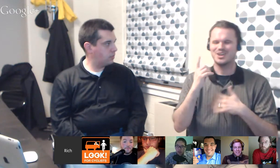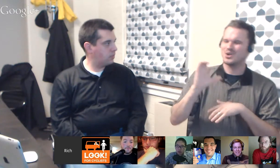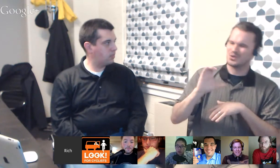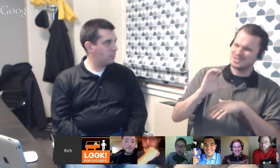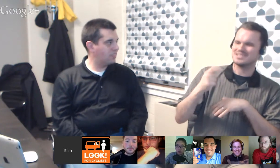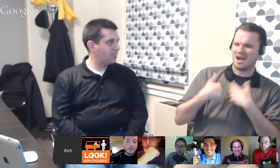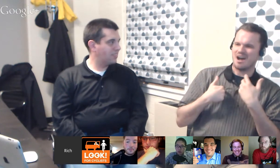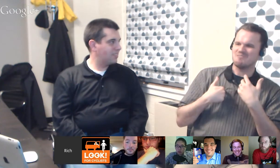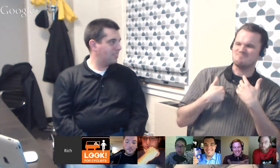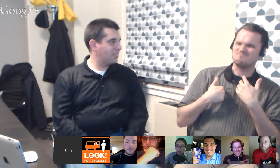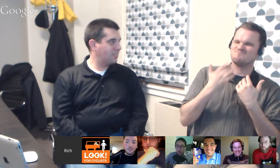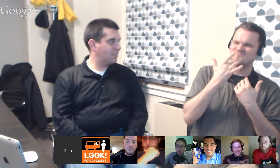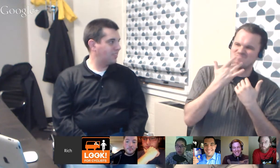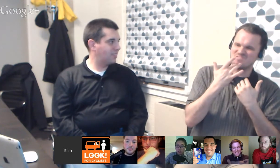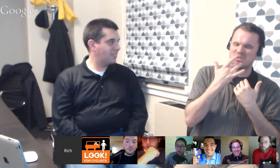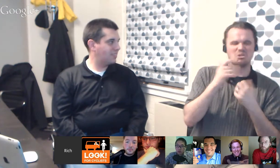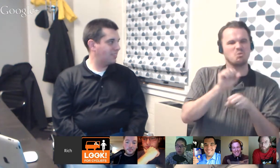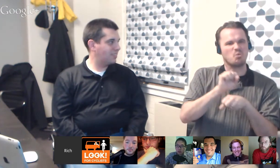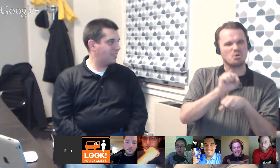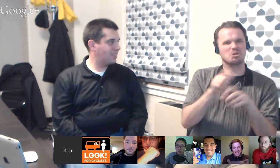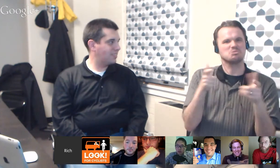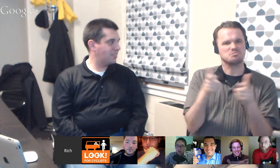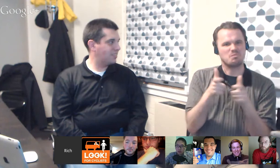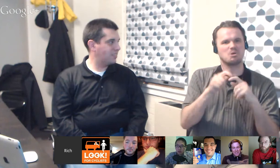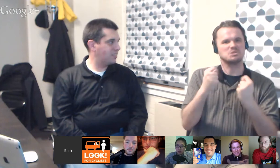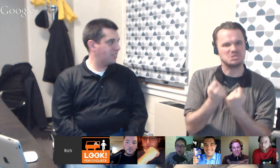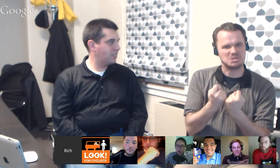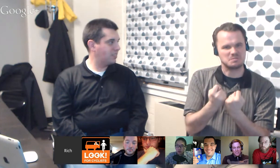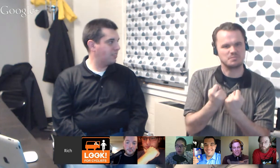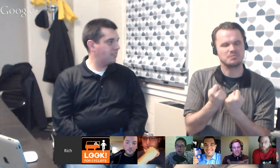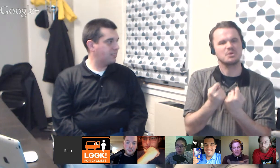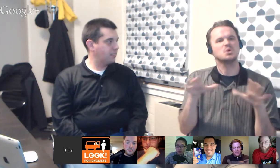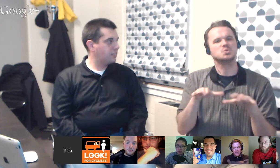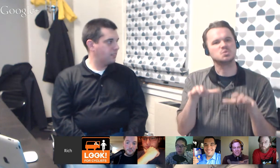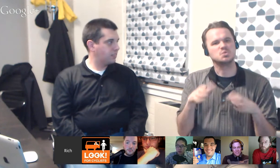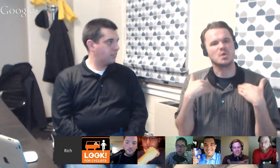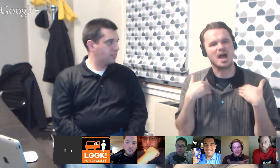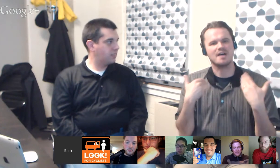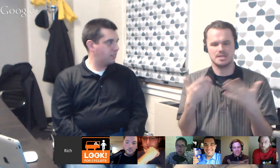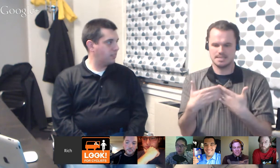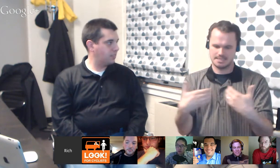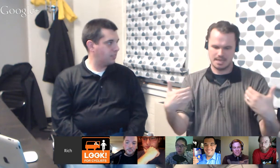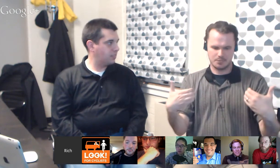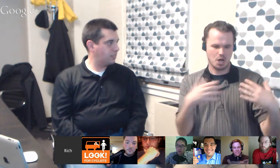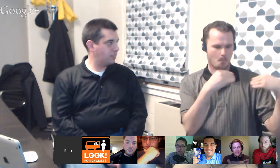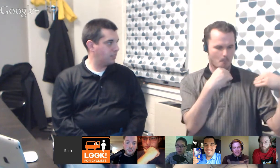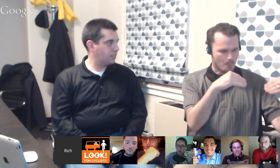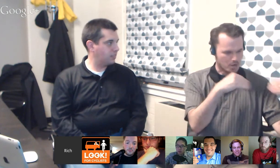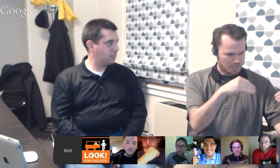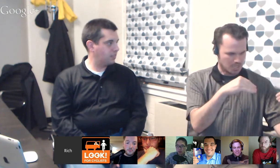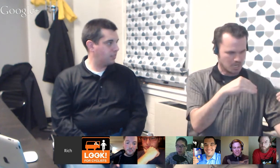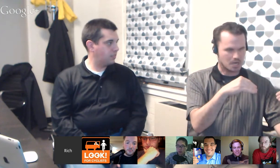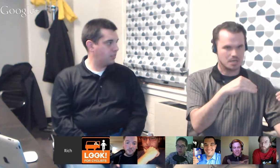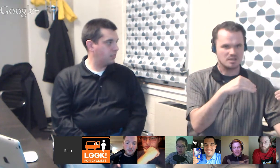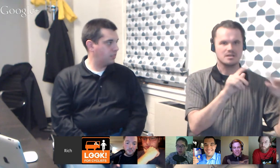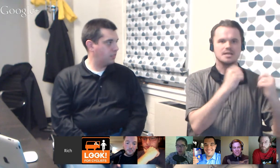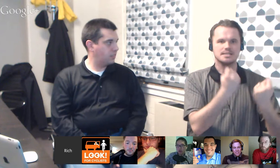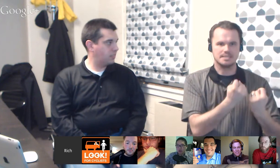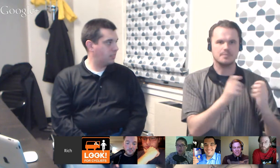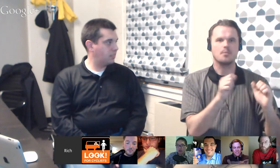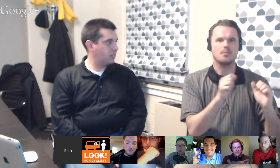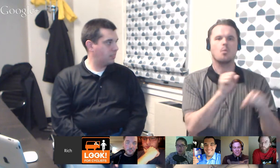lucky to work in a small team, and we do have a separate marketing team that works